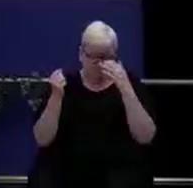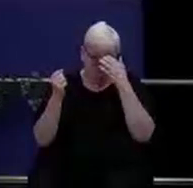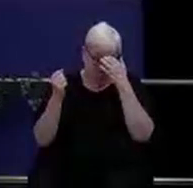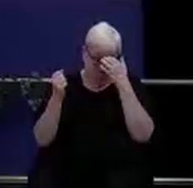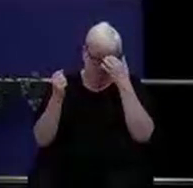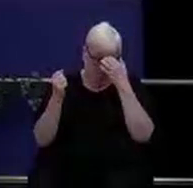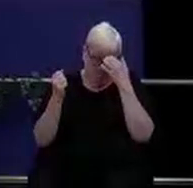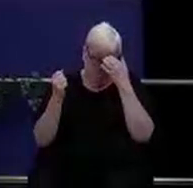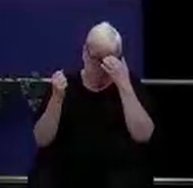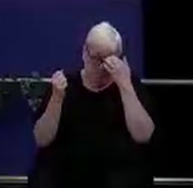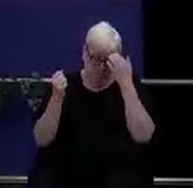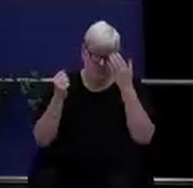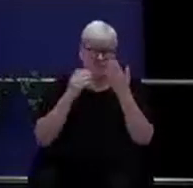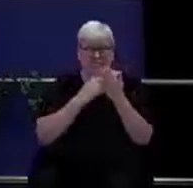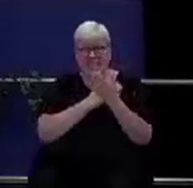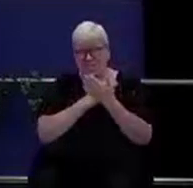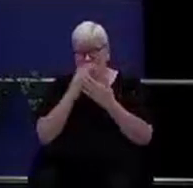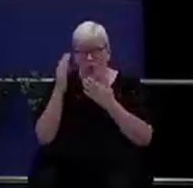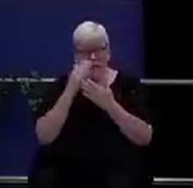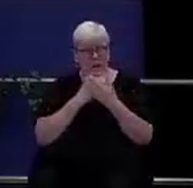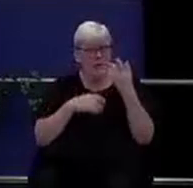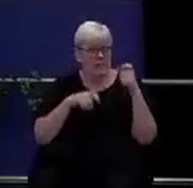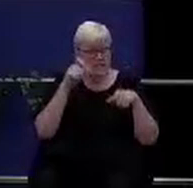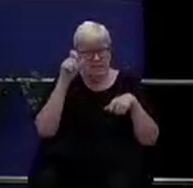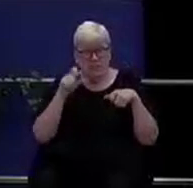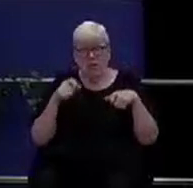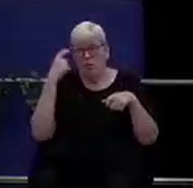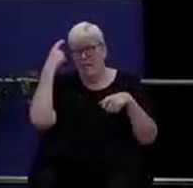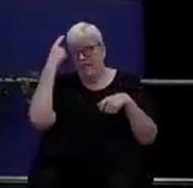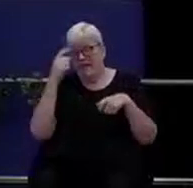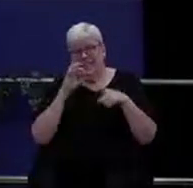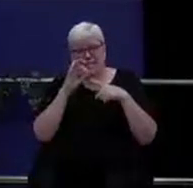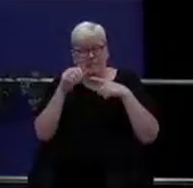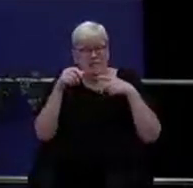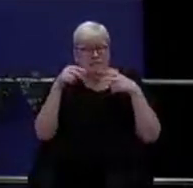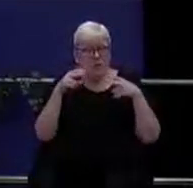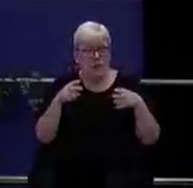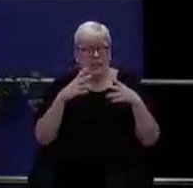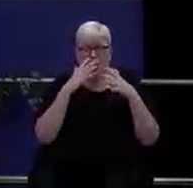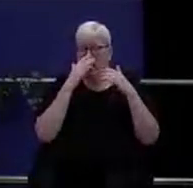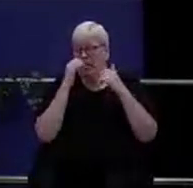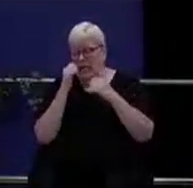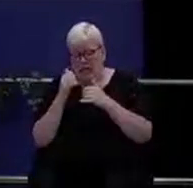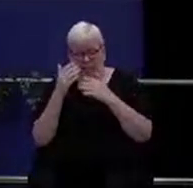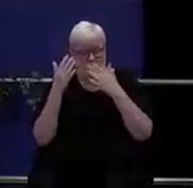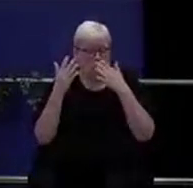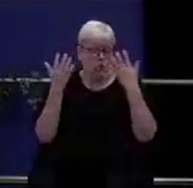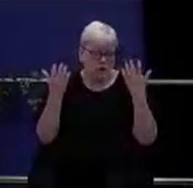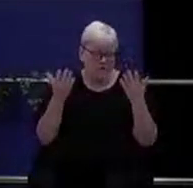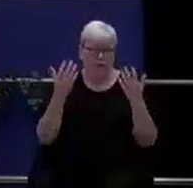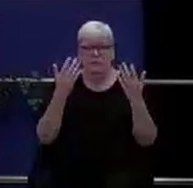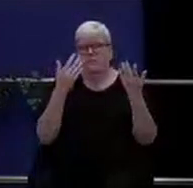it's kind of, you know, obvious. You think people just think a certain way and, you know, lack empathy or whatever, look at animals